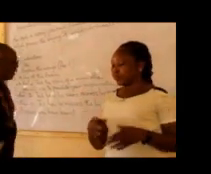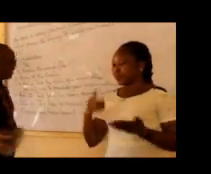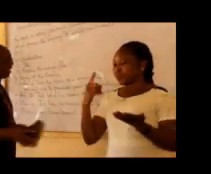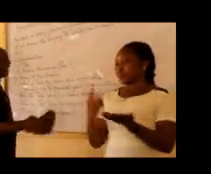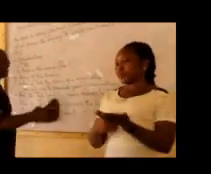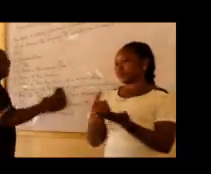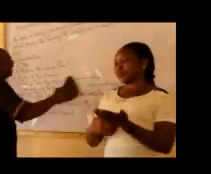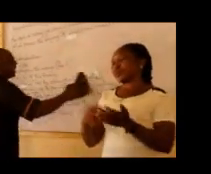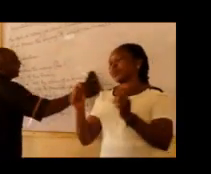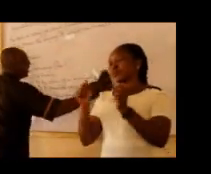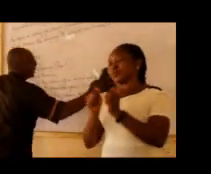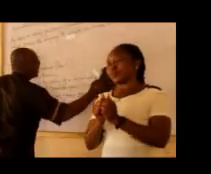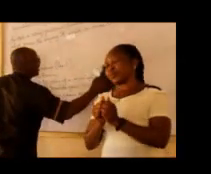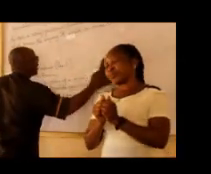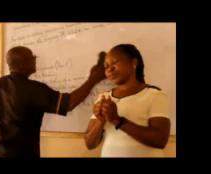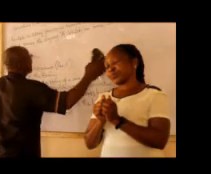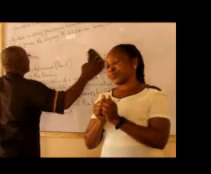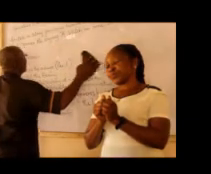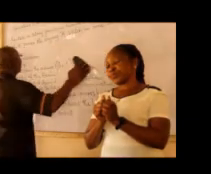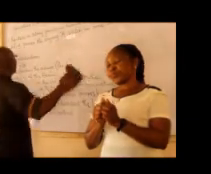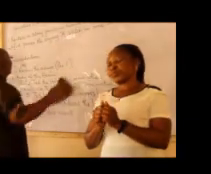discuss with the